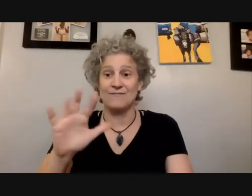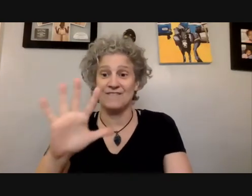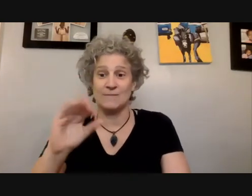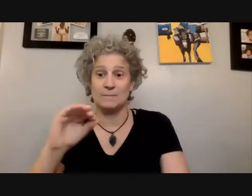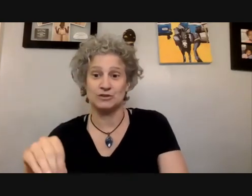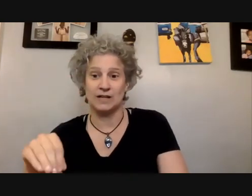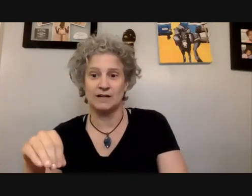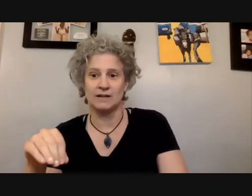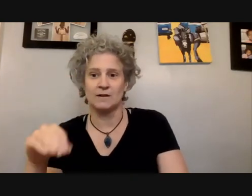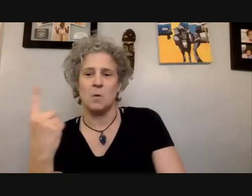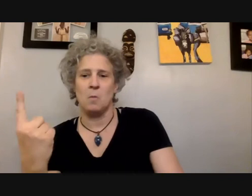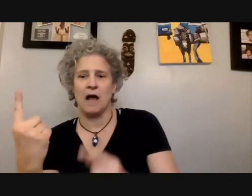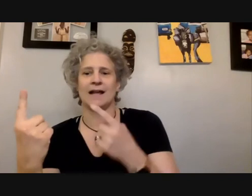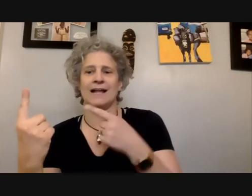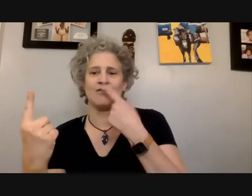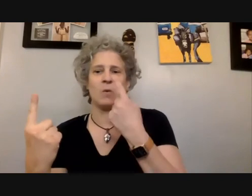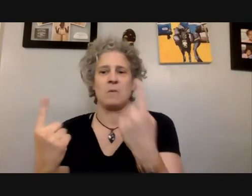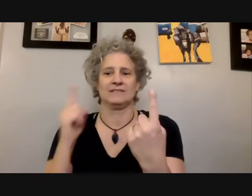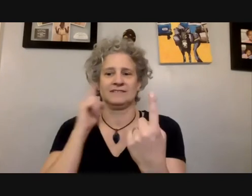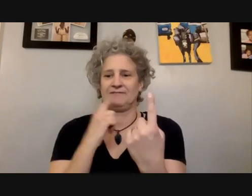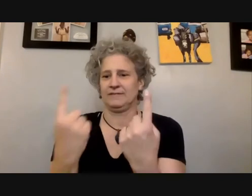means 7%,